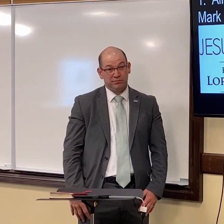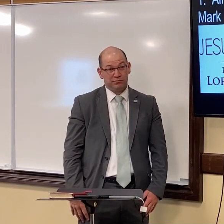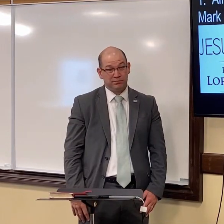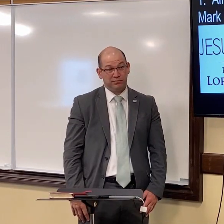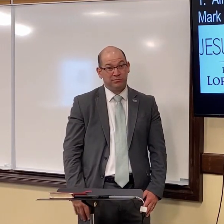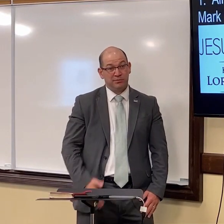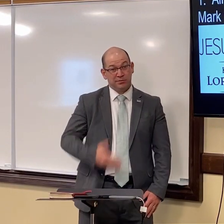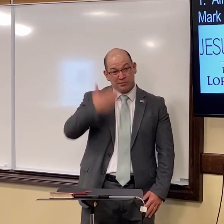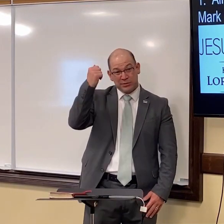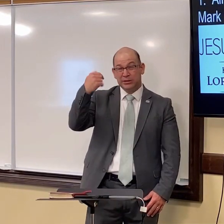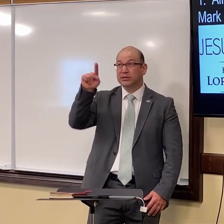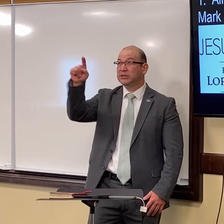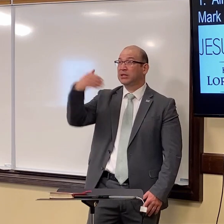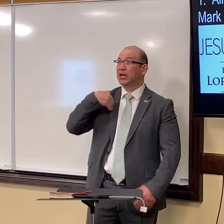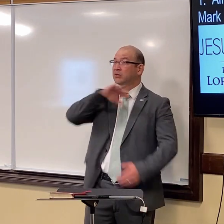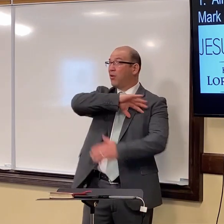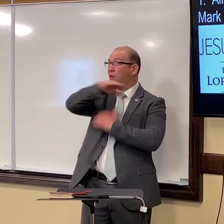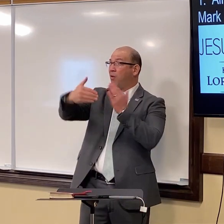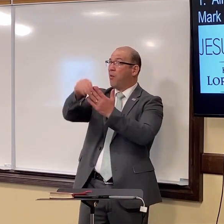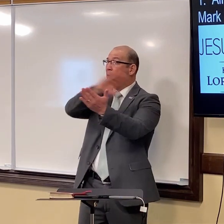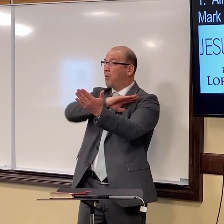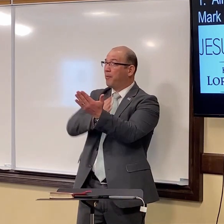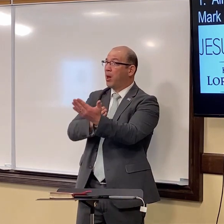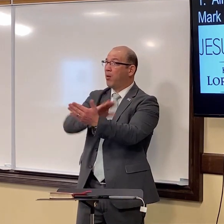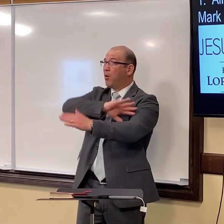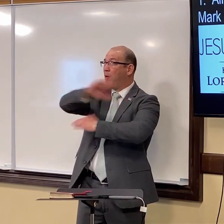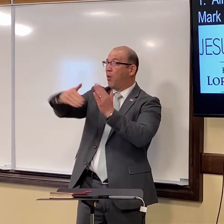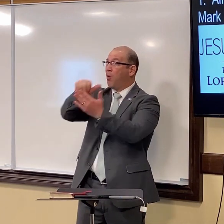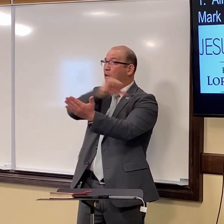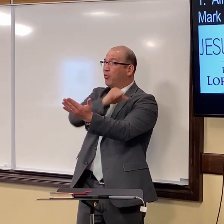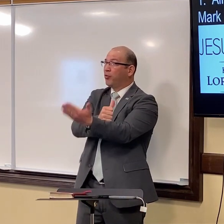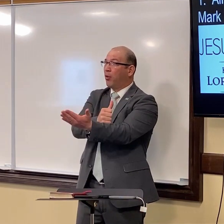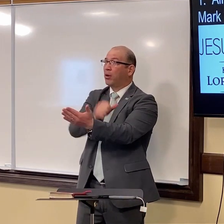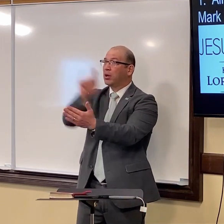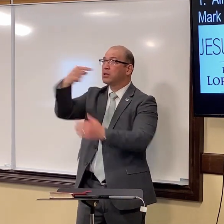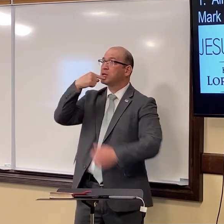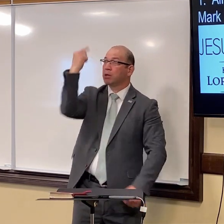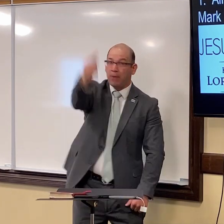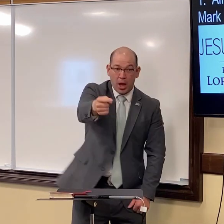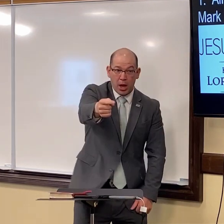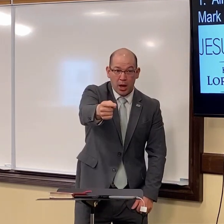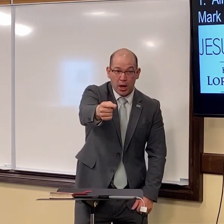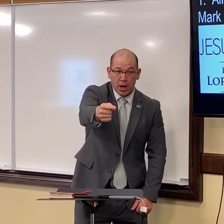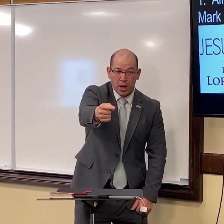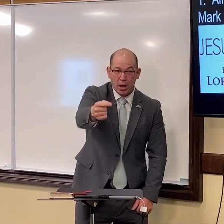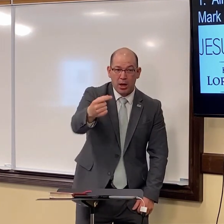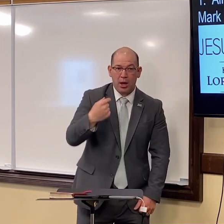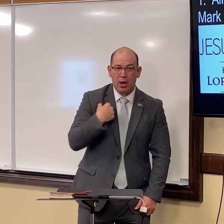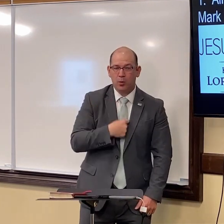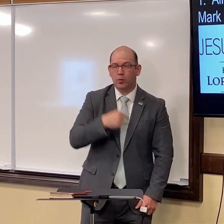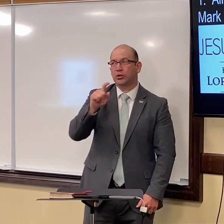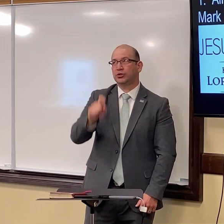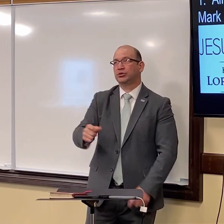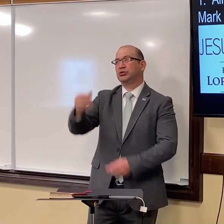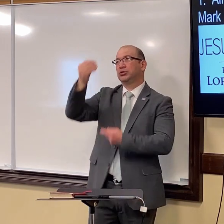And we need to obey him because he has all power and he has all authority and he has commanded